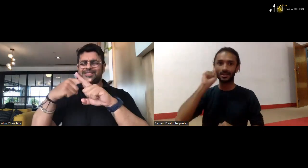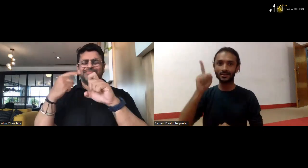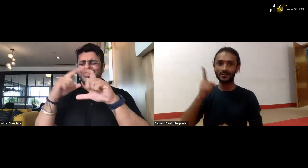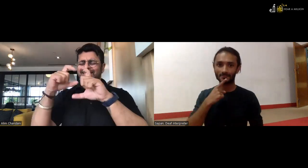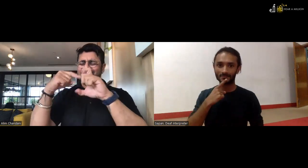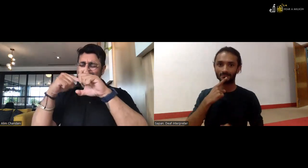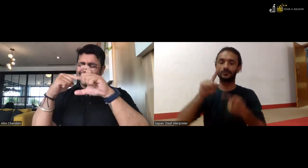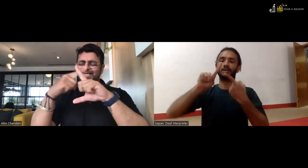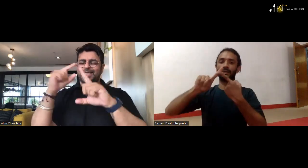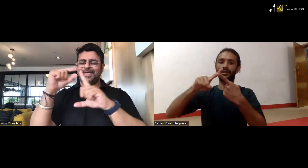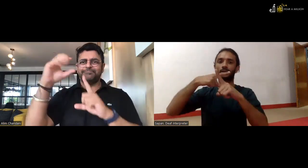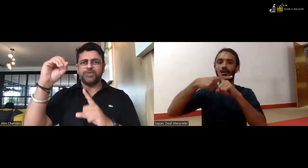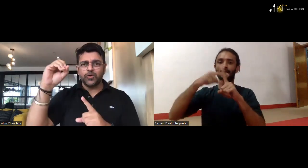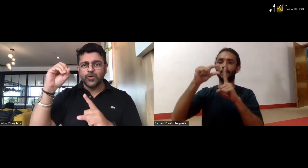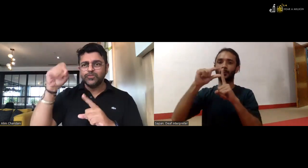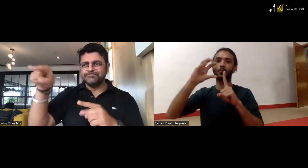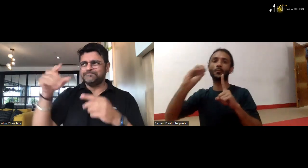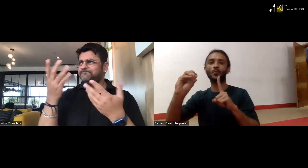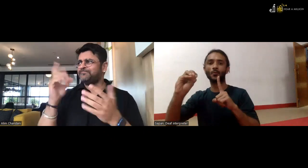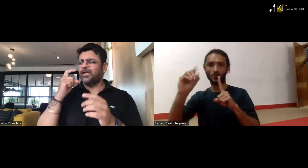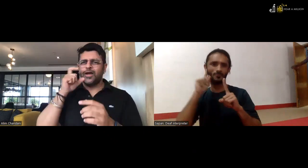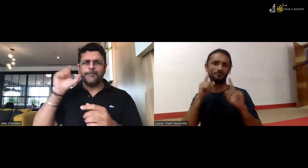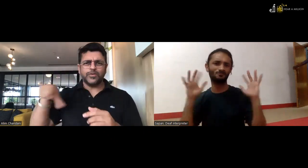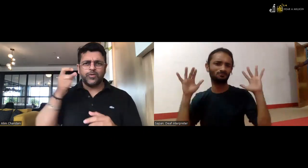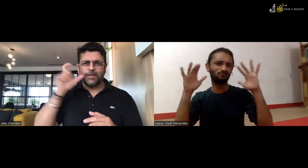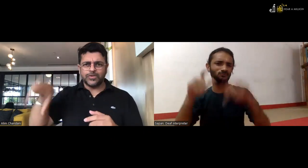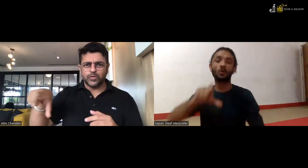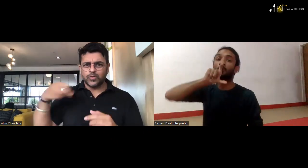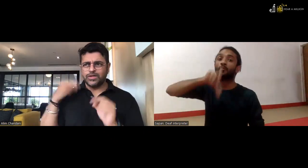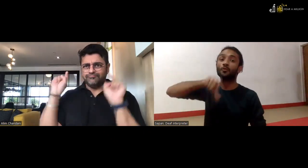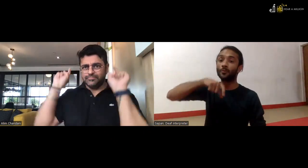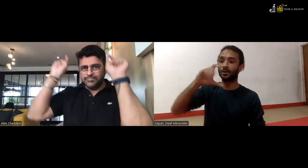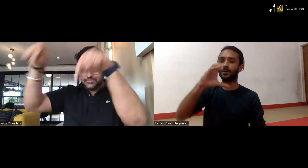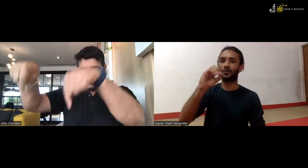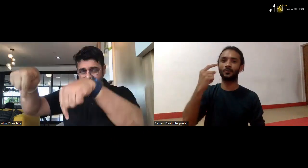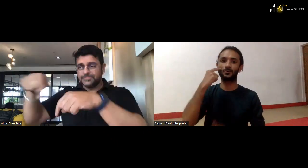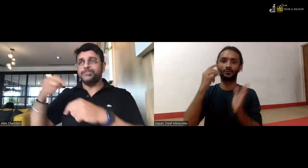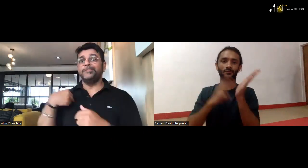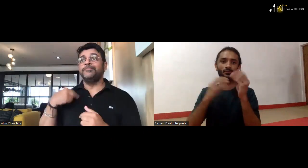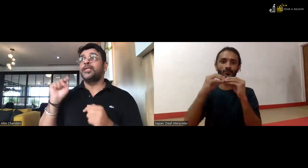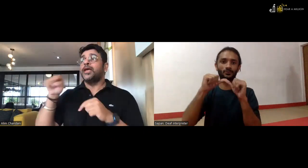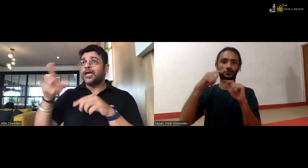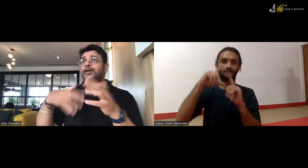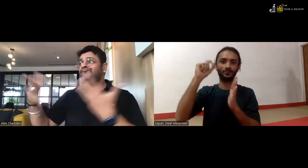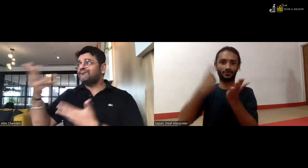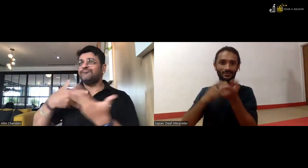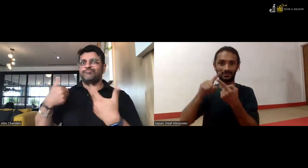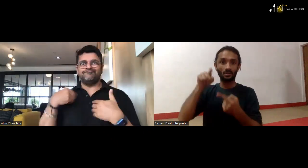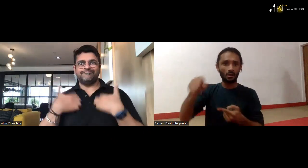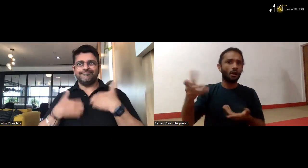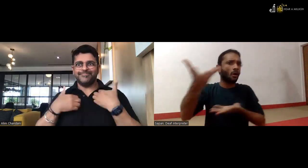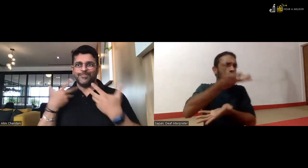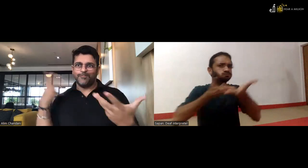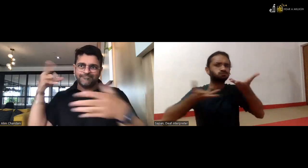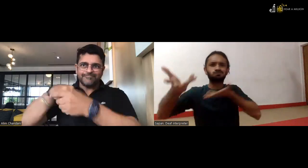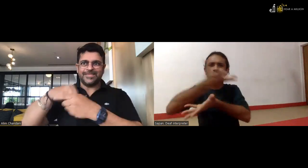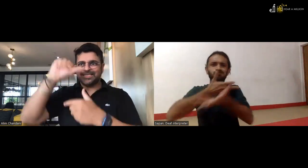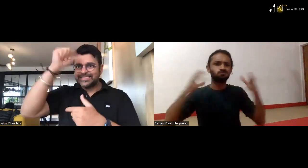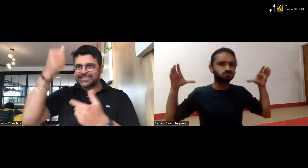visiting India for Deaf Expo in Coimbatore, and I had come there and we were